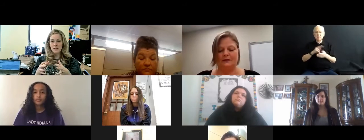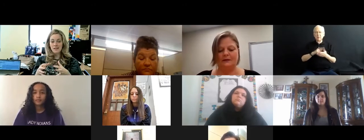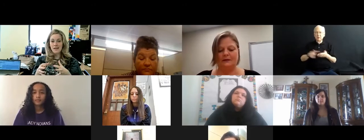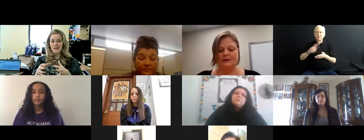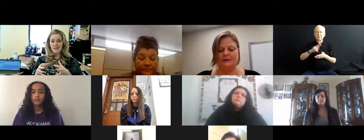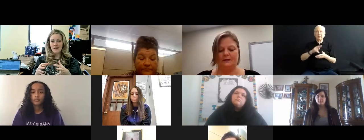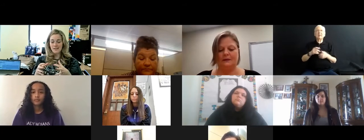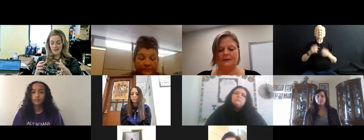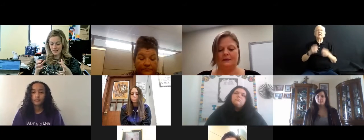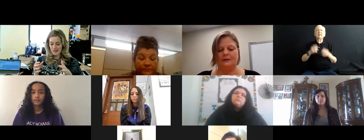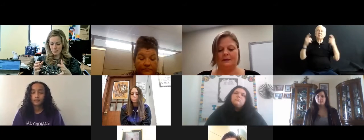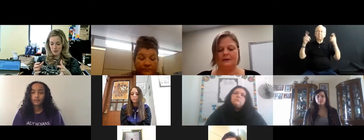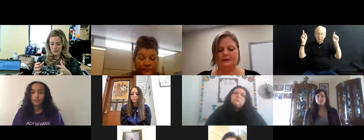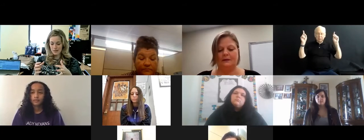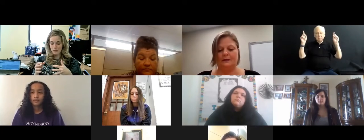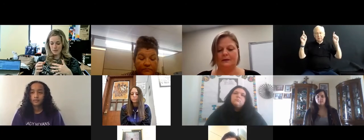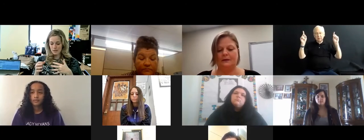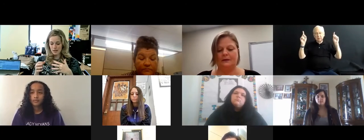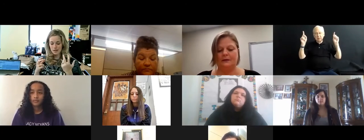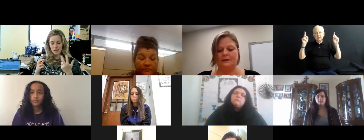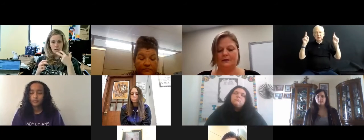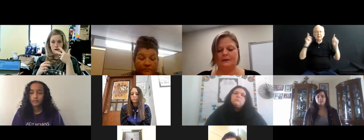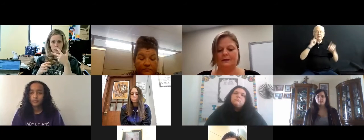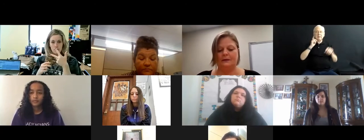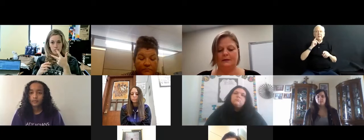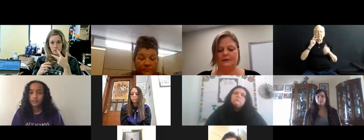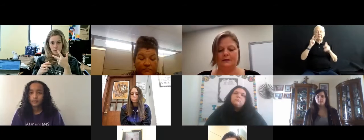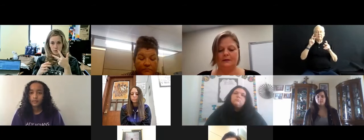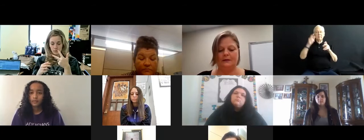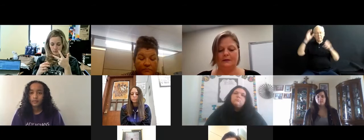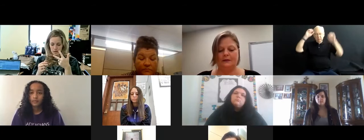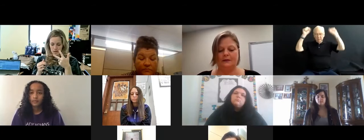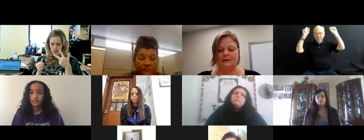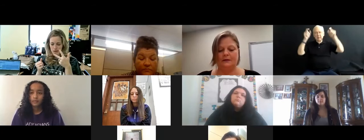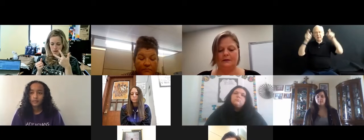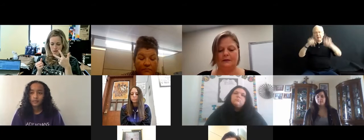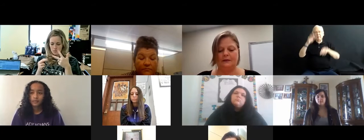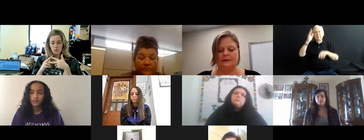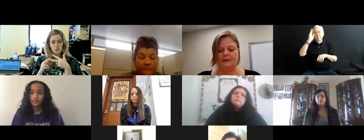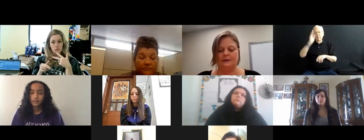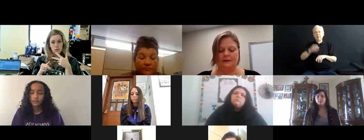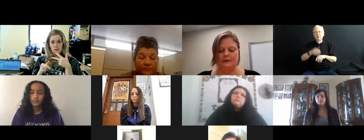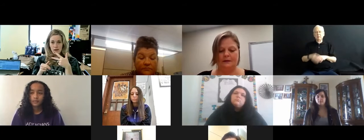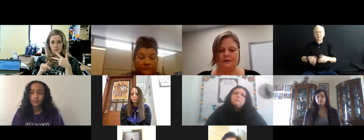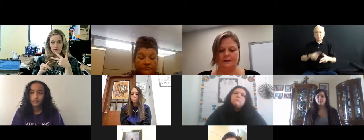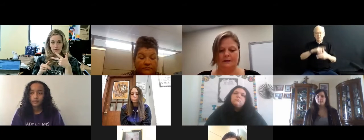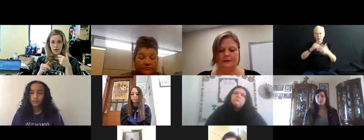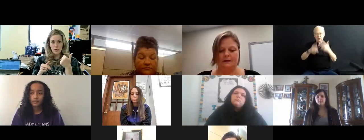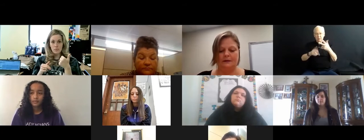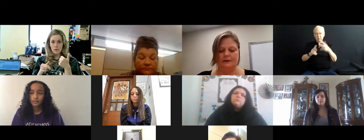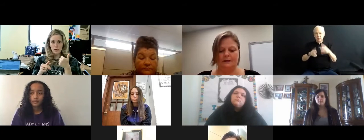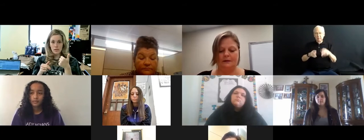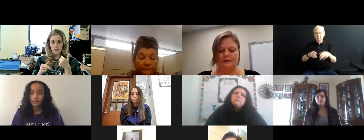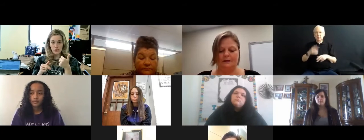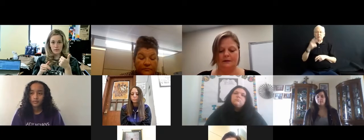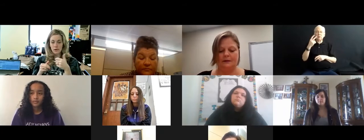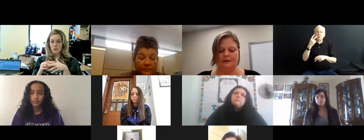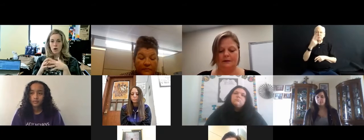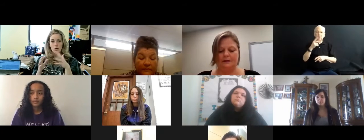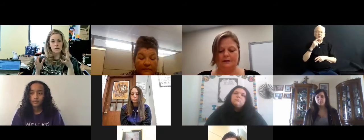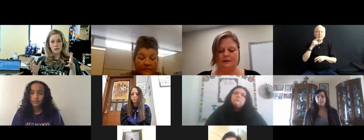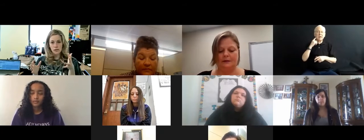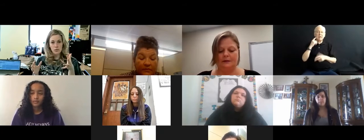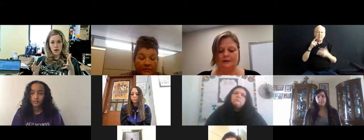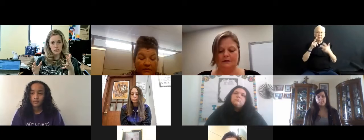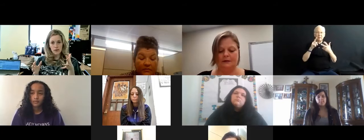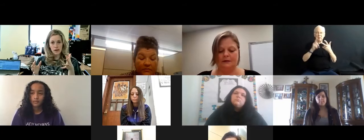finally they were going to get a deaf president. They had narrowed it down to 3 people. 2 of them were deaf and 1 was hearing. They